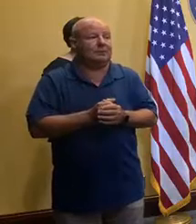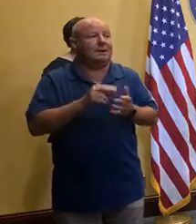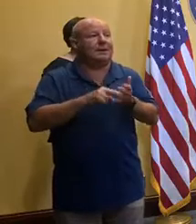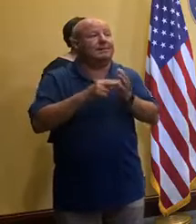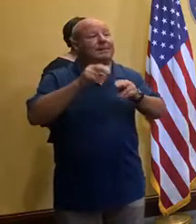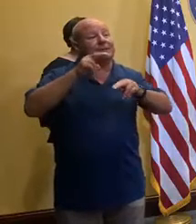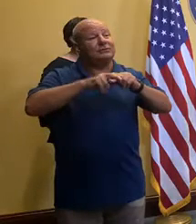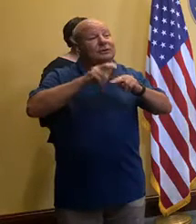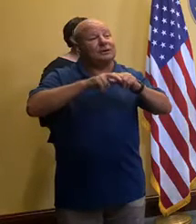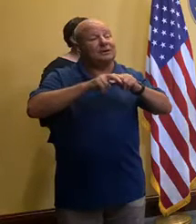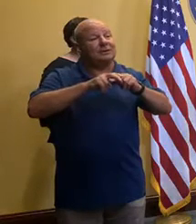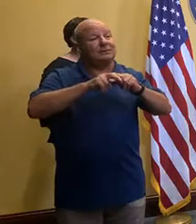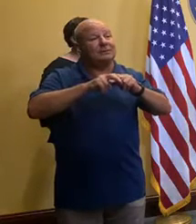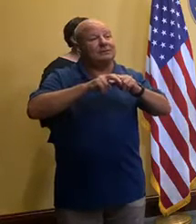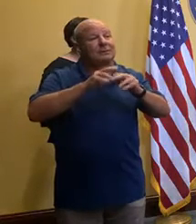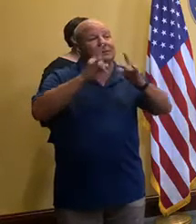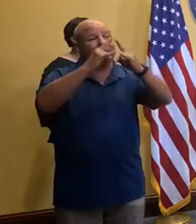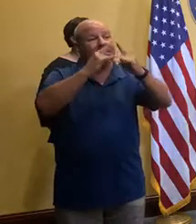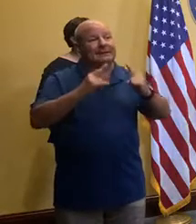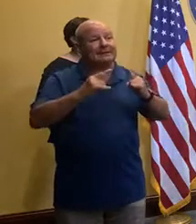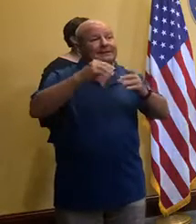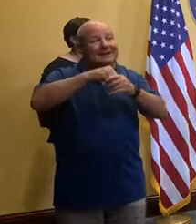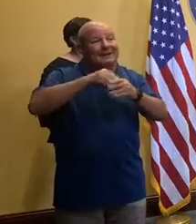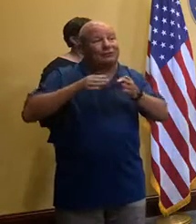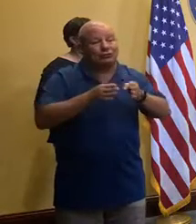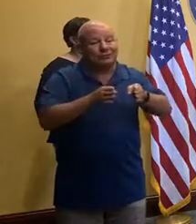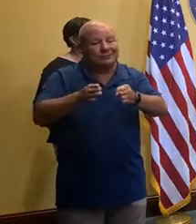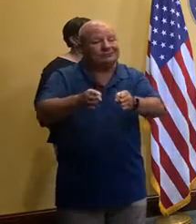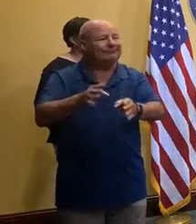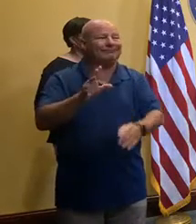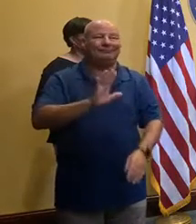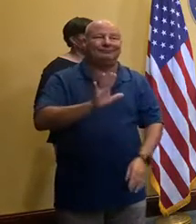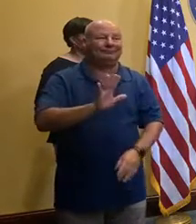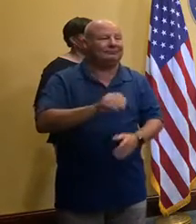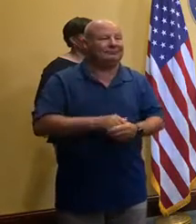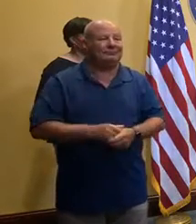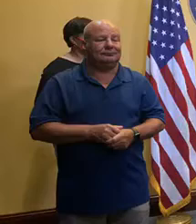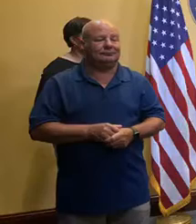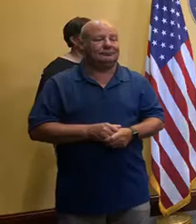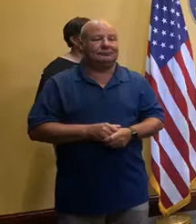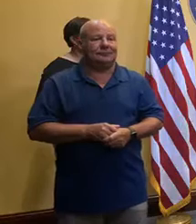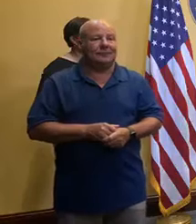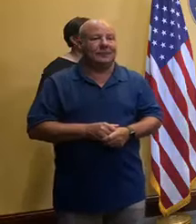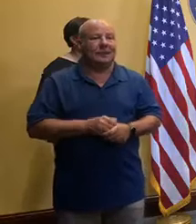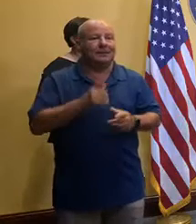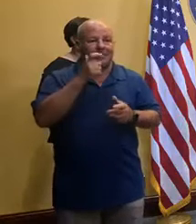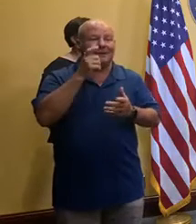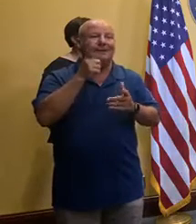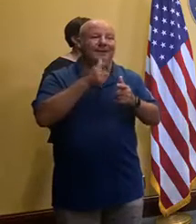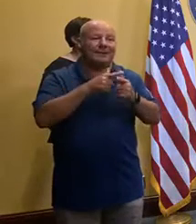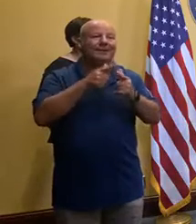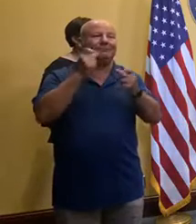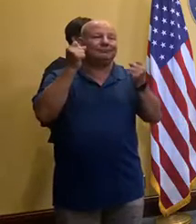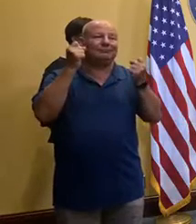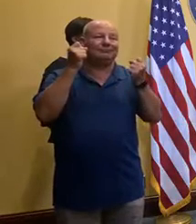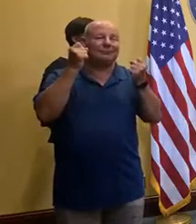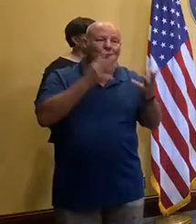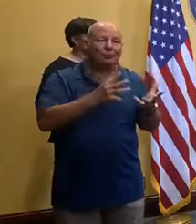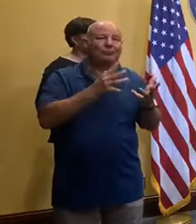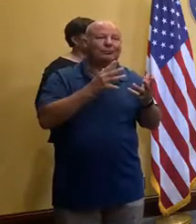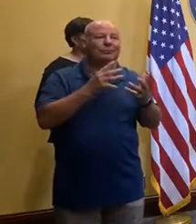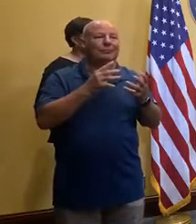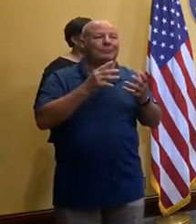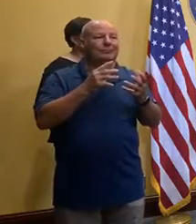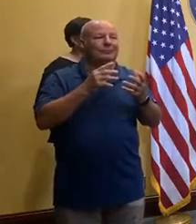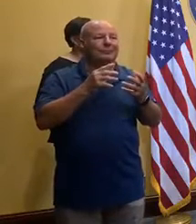put chairs or tents in the street. You're basically, at that point, creating and constituting, if you will, a block